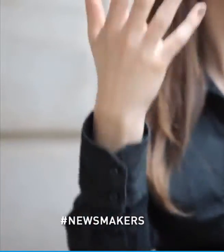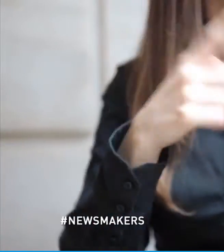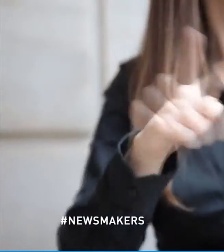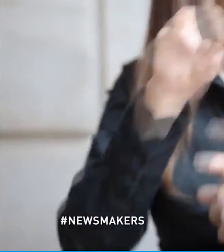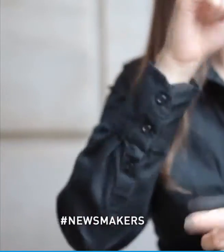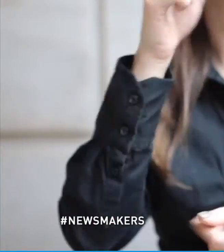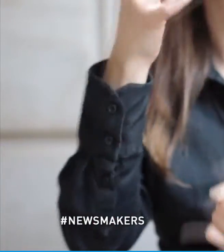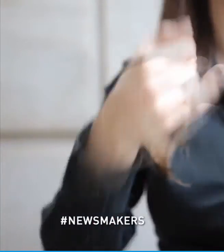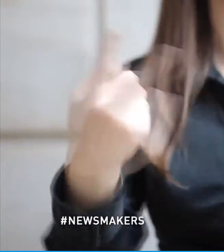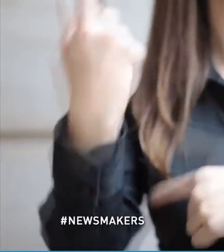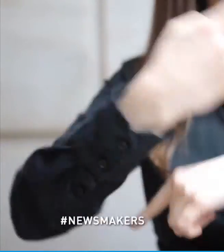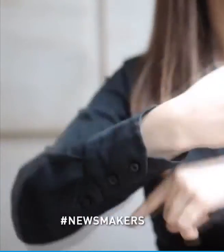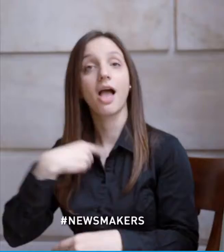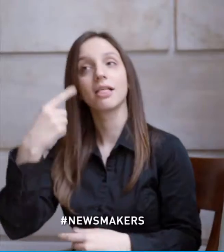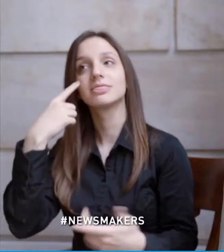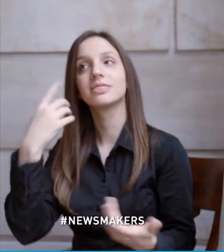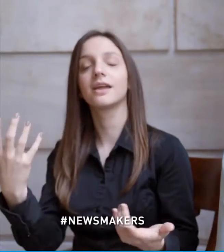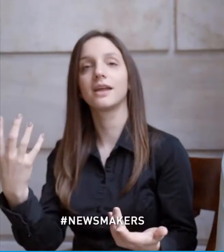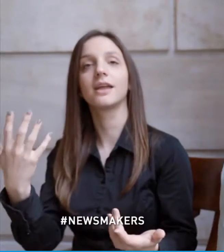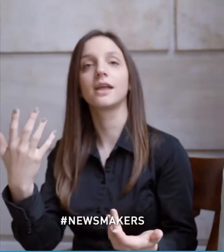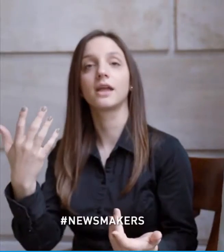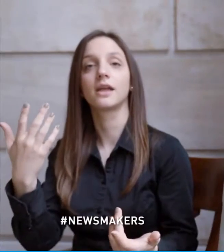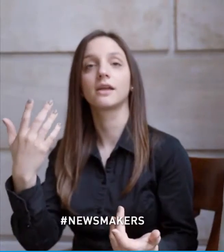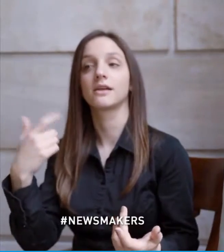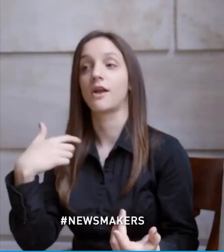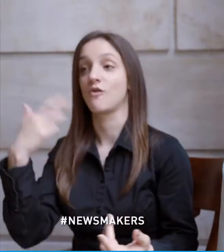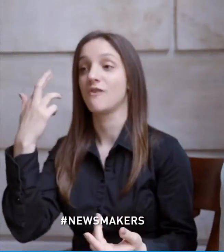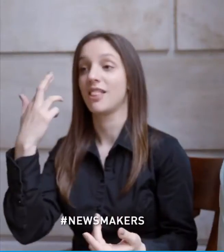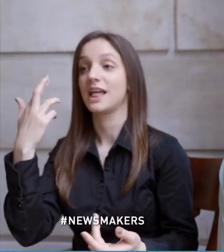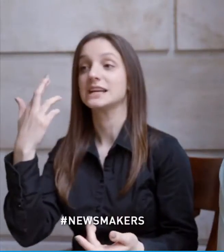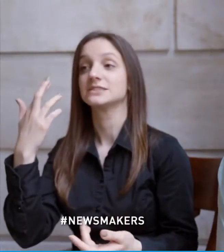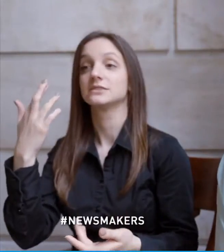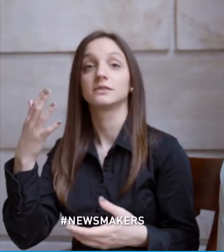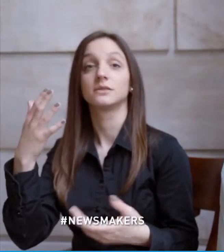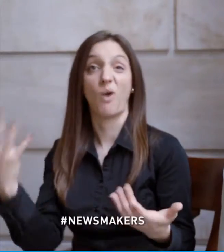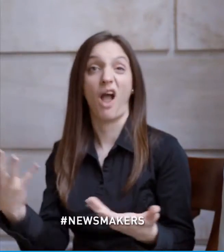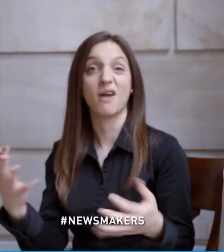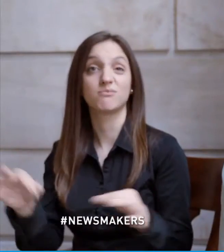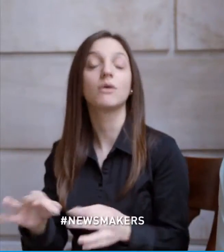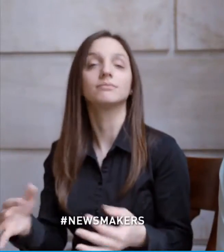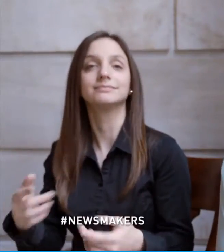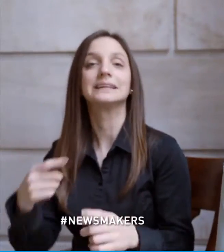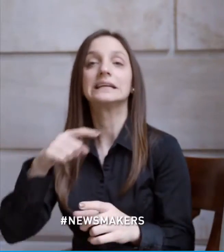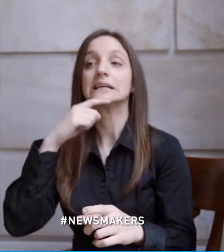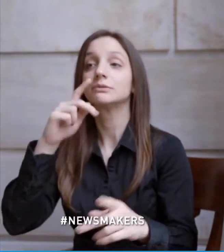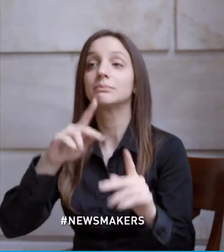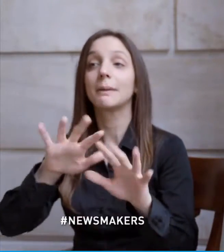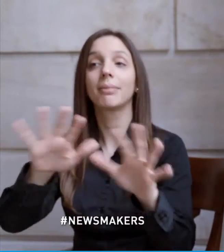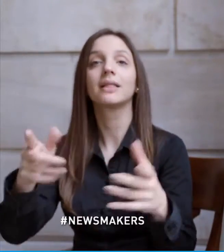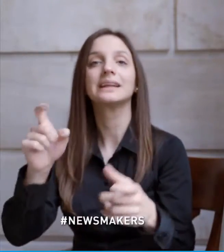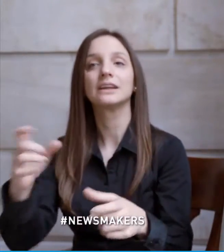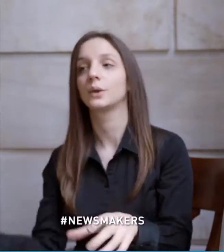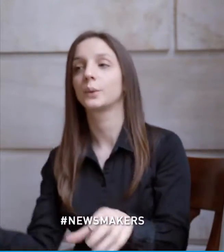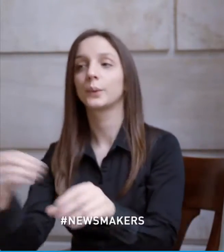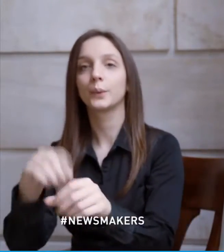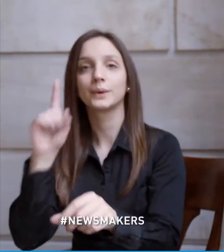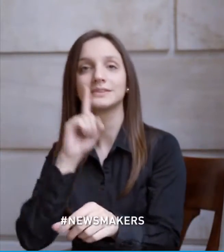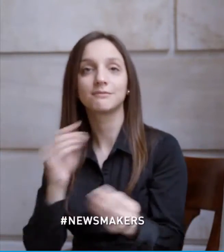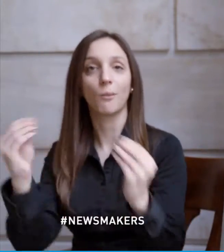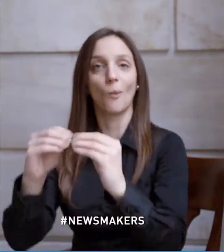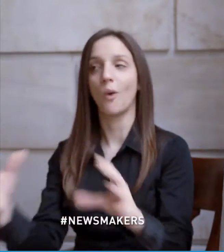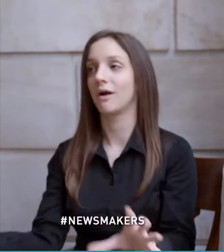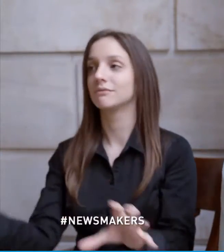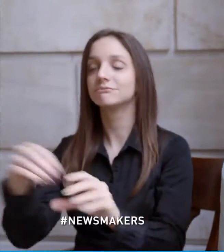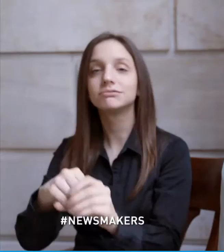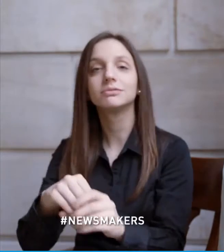I think it just shows that hearing people need to try to include deaf people more in their daily events and daily